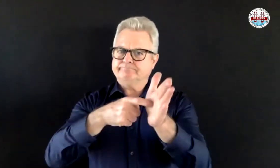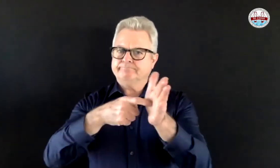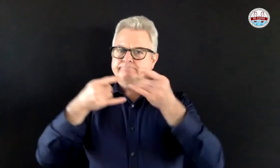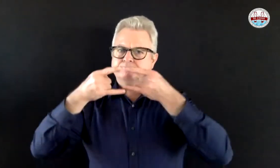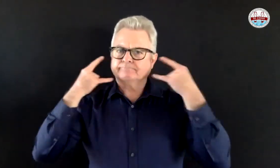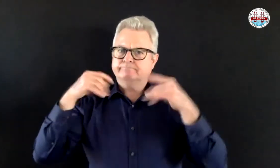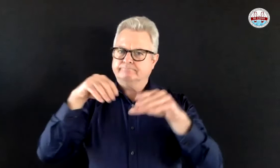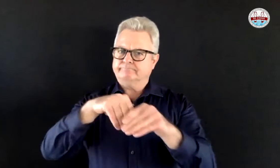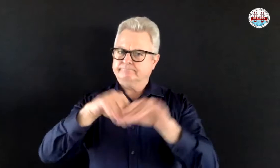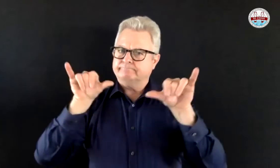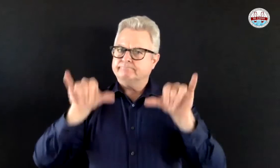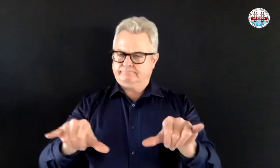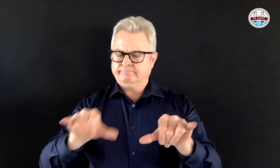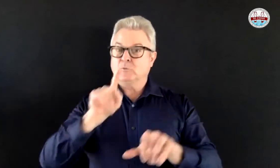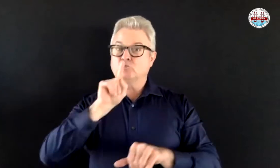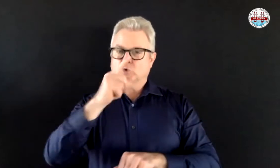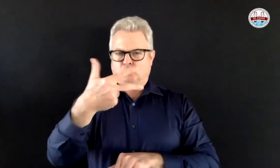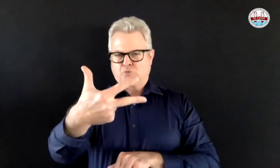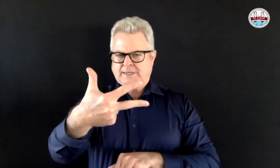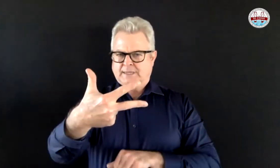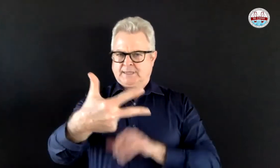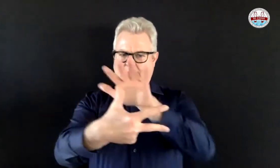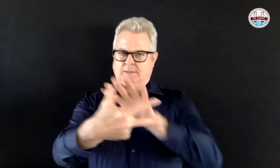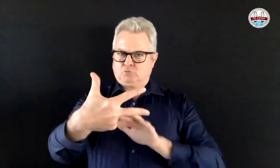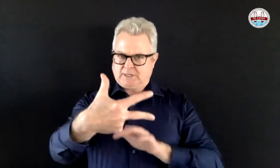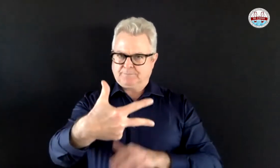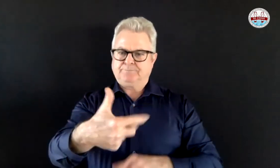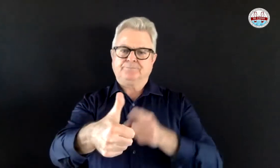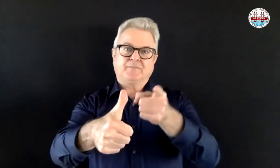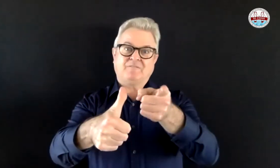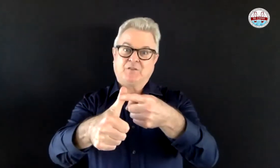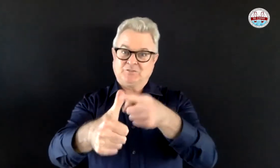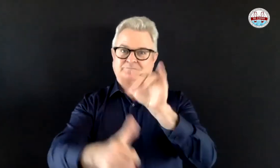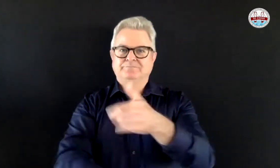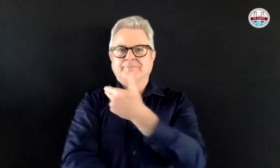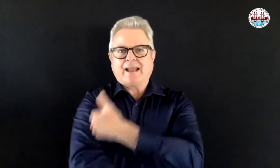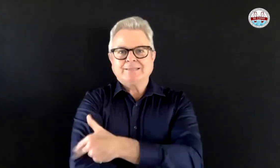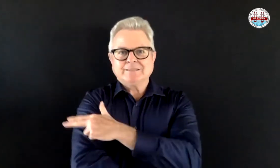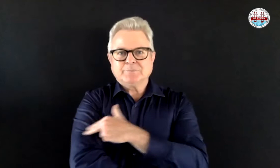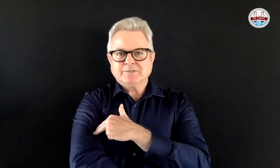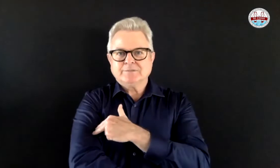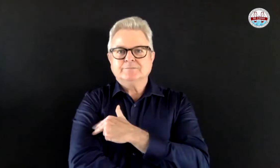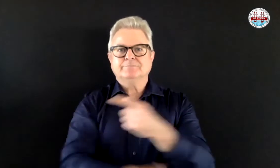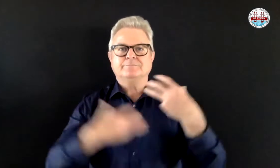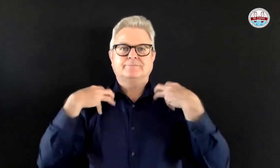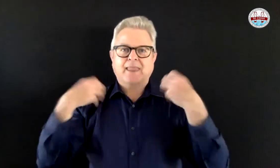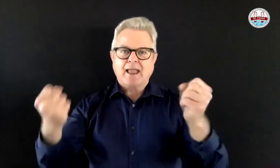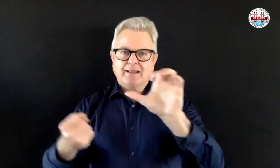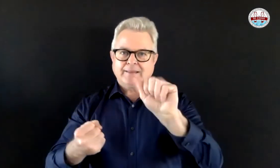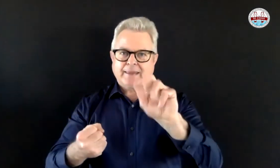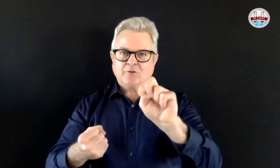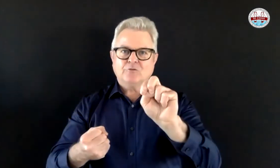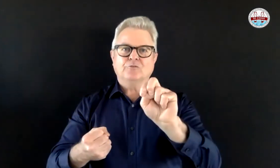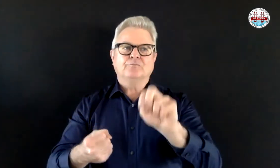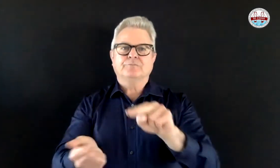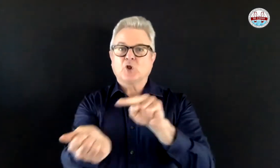However, there are some settings in where you will still be required to wear a face mask. And those are in 3 different categories. One